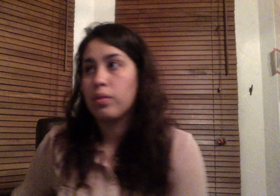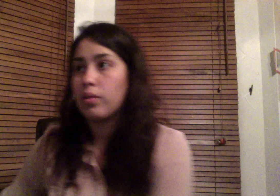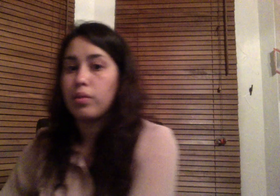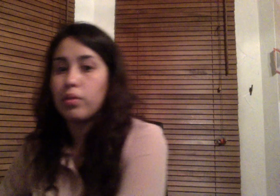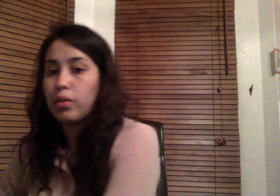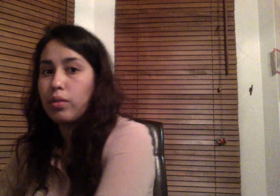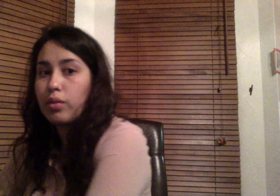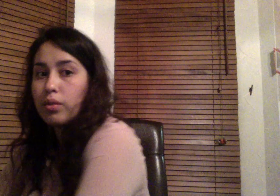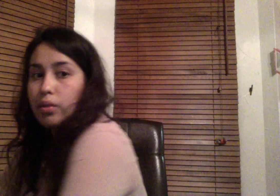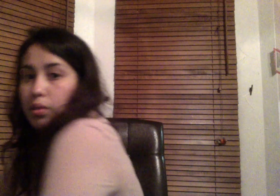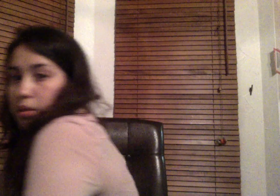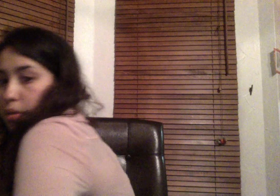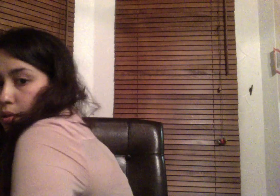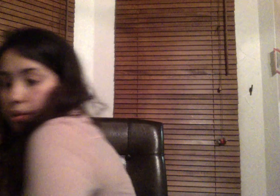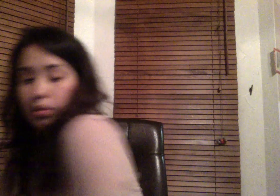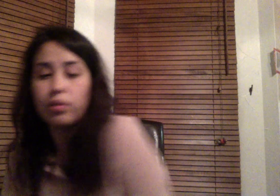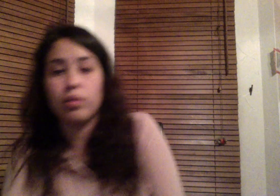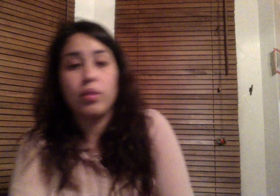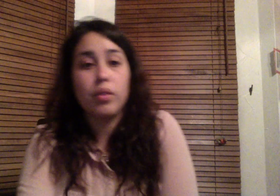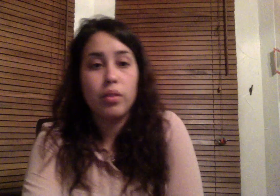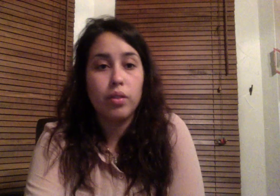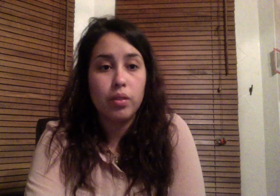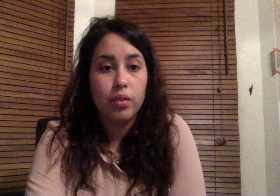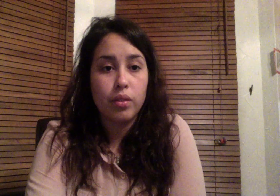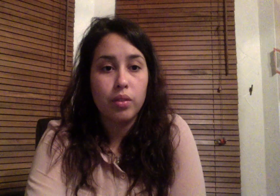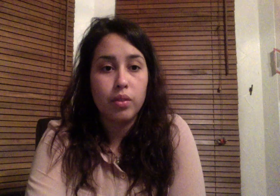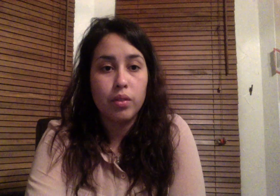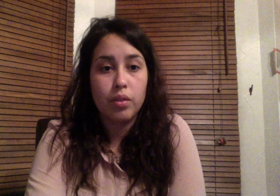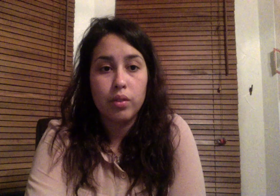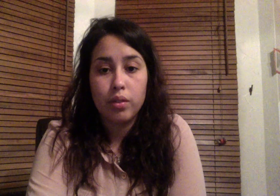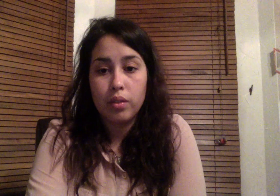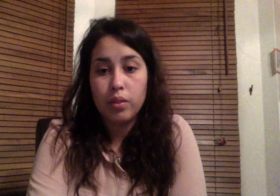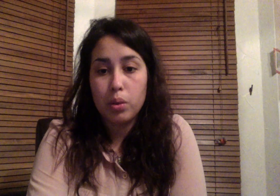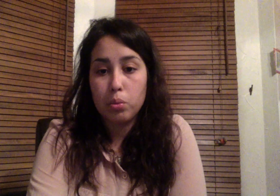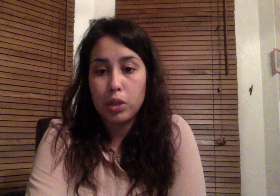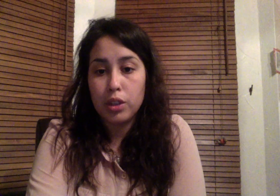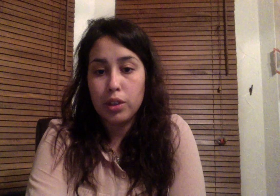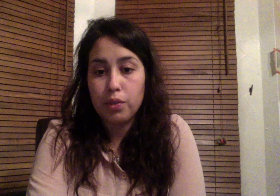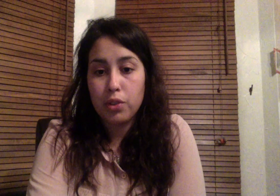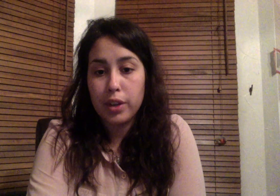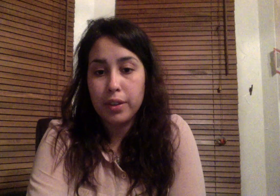What are you looking for?